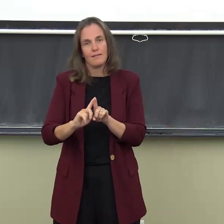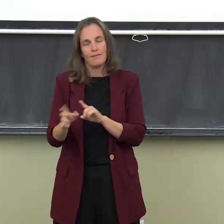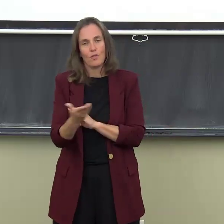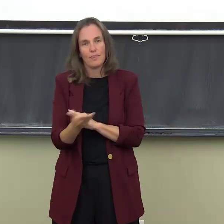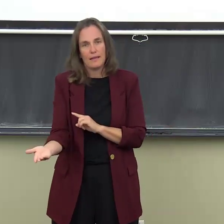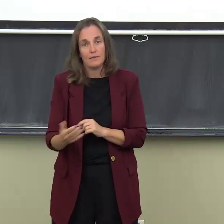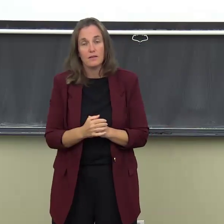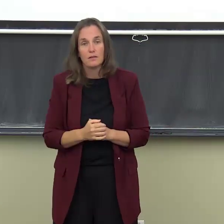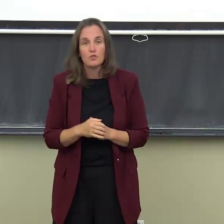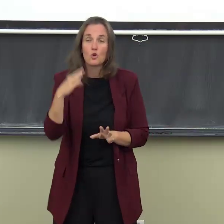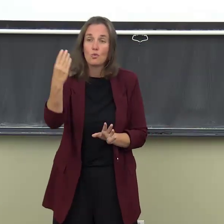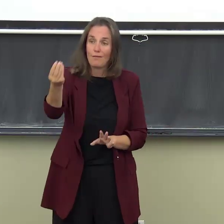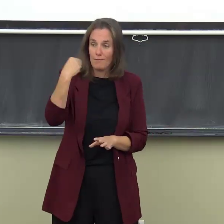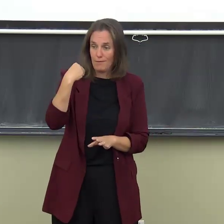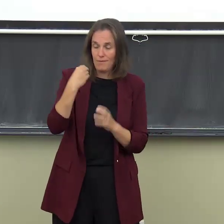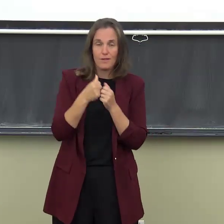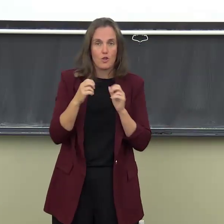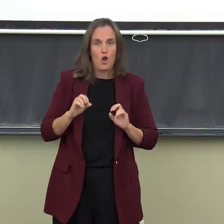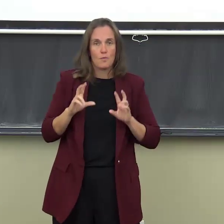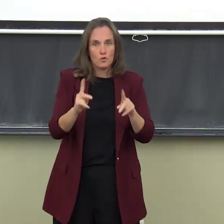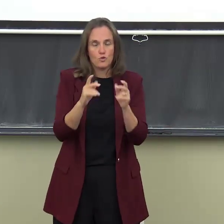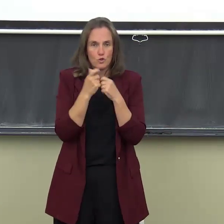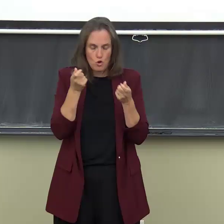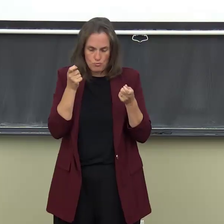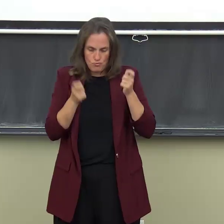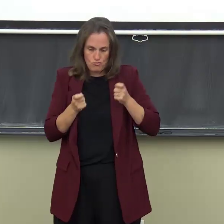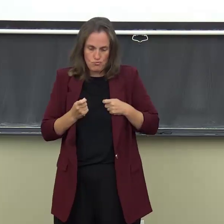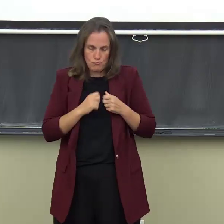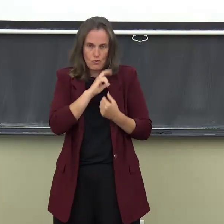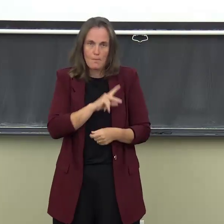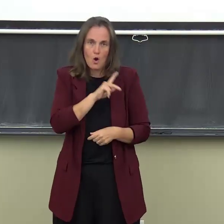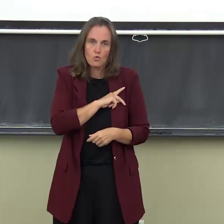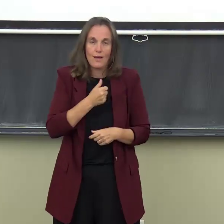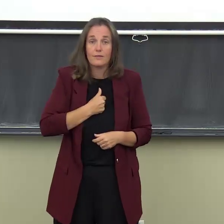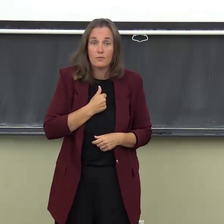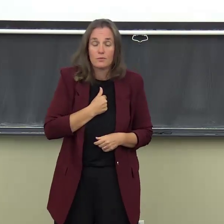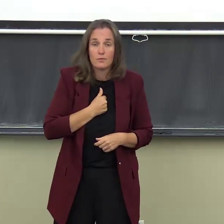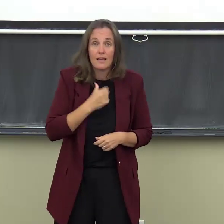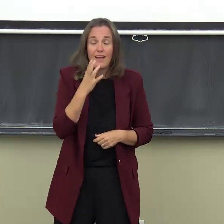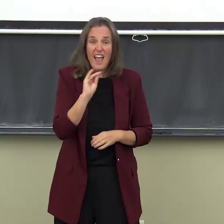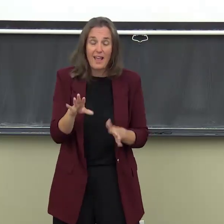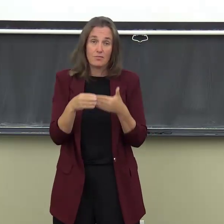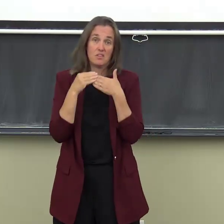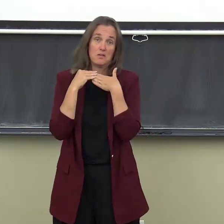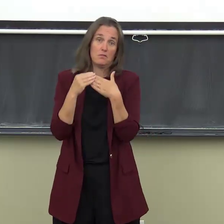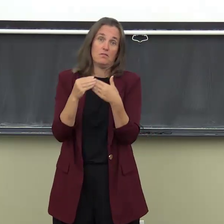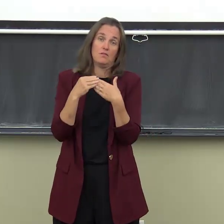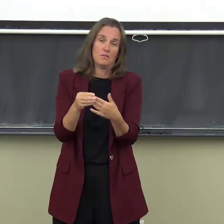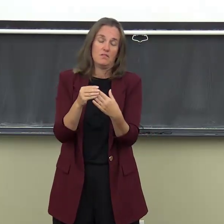So give us the opportunity to personalize ourselves and the agency to be able to